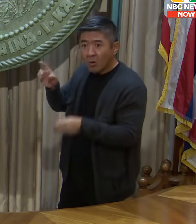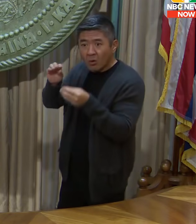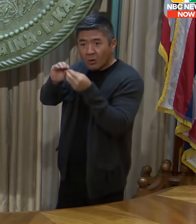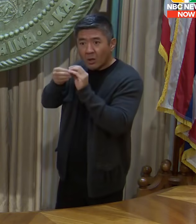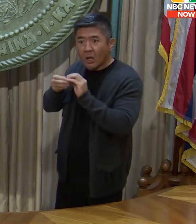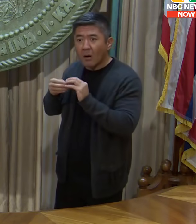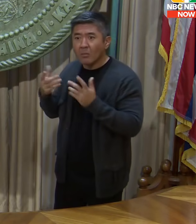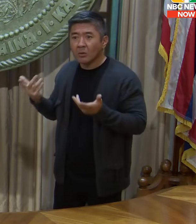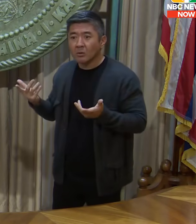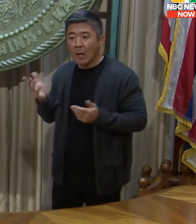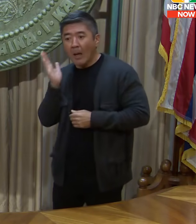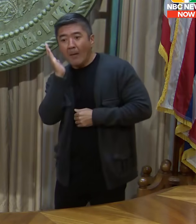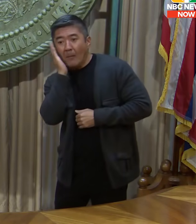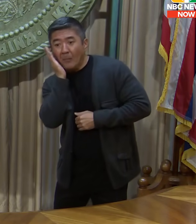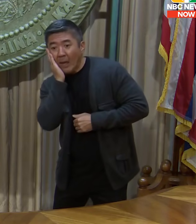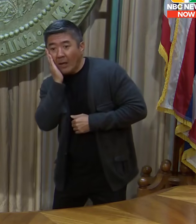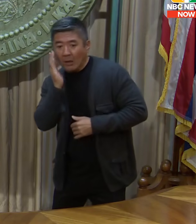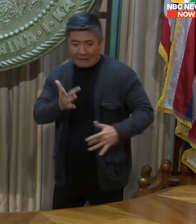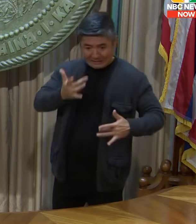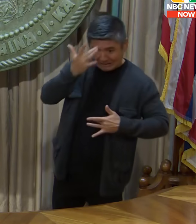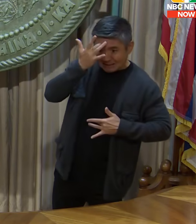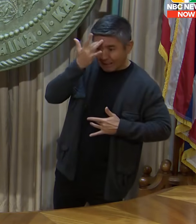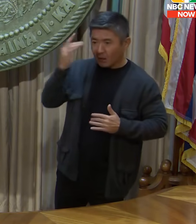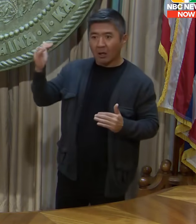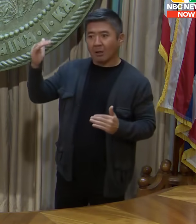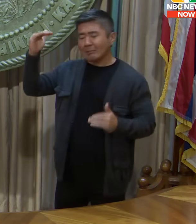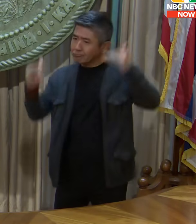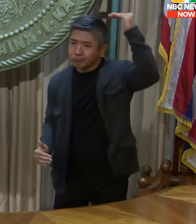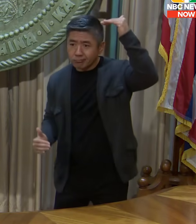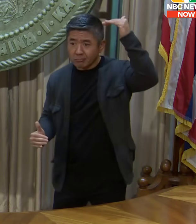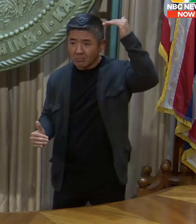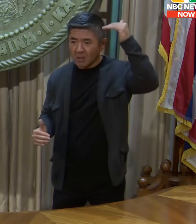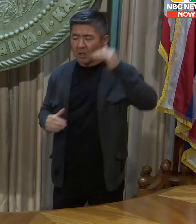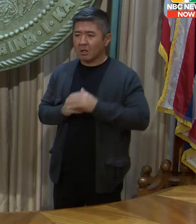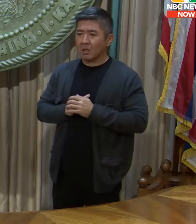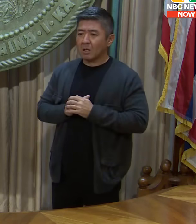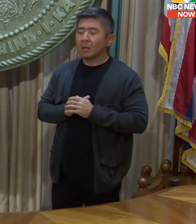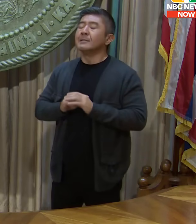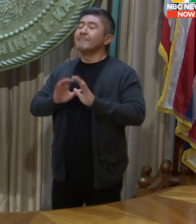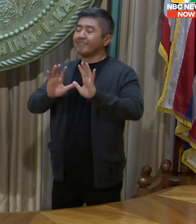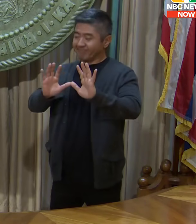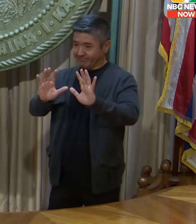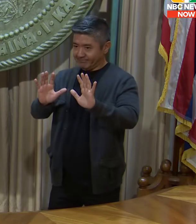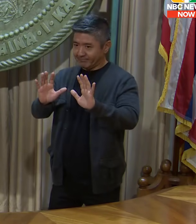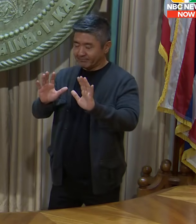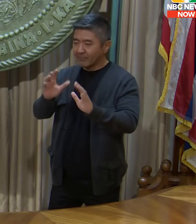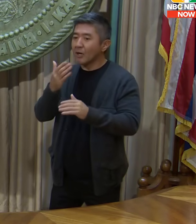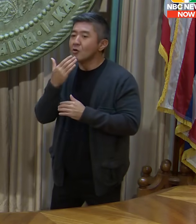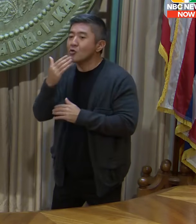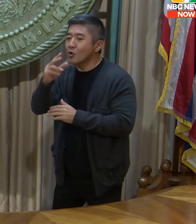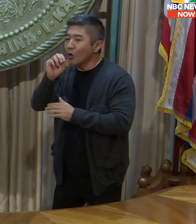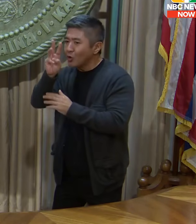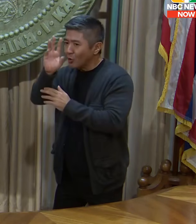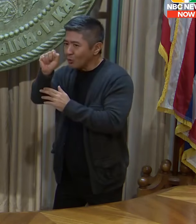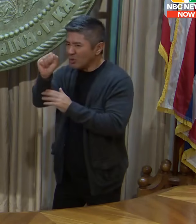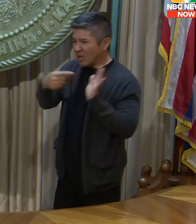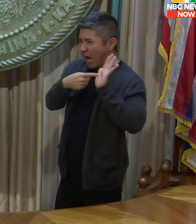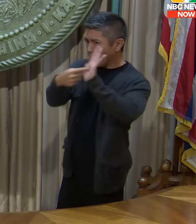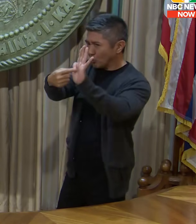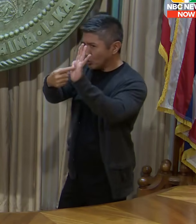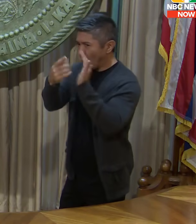we outstrip our capacity to care for people. There's good news. As of right now, and I'm going to point it over my shoulder once again,